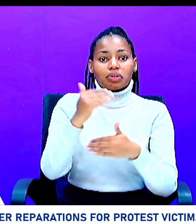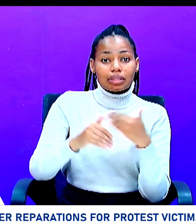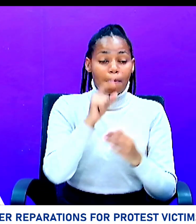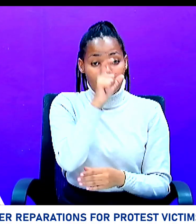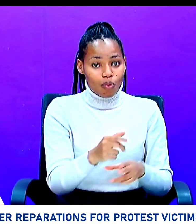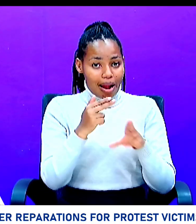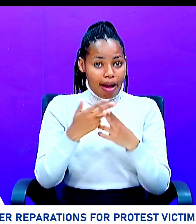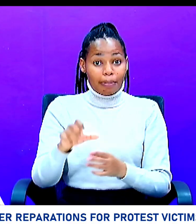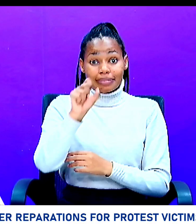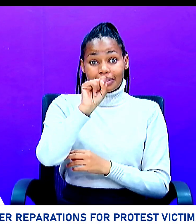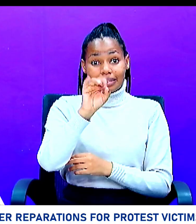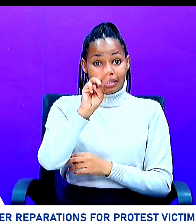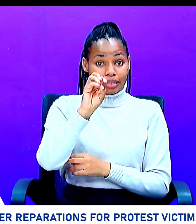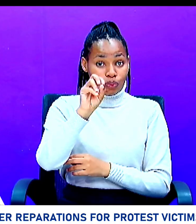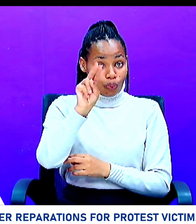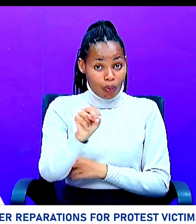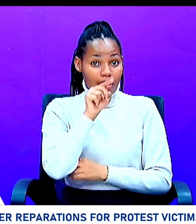memorialization, and other justice measures.